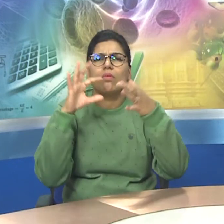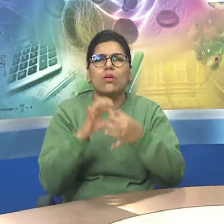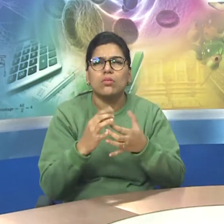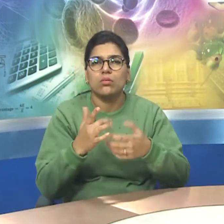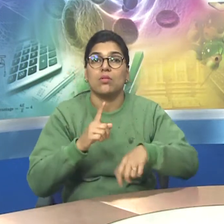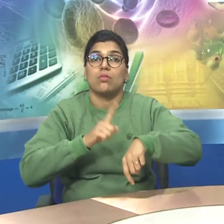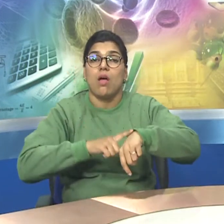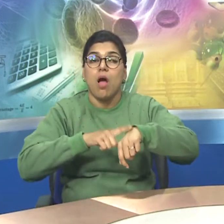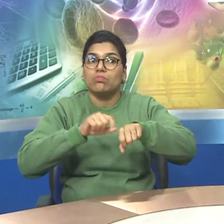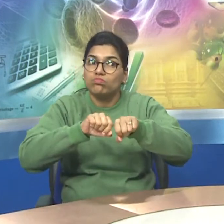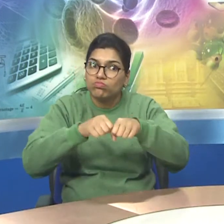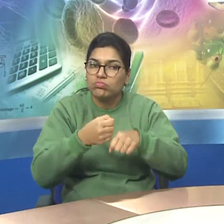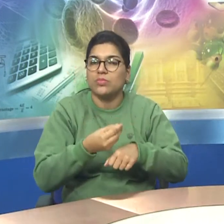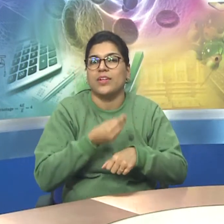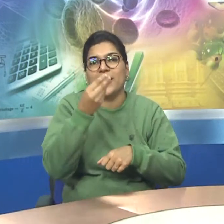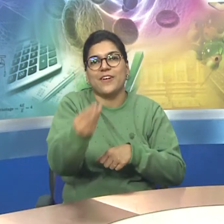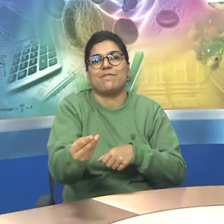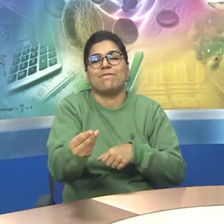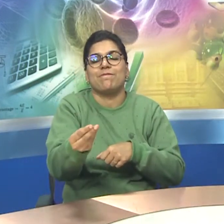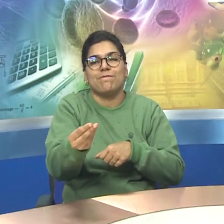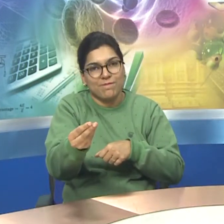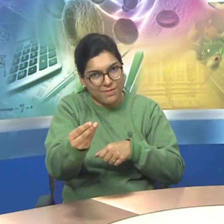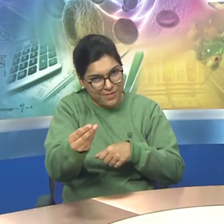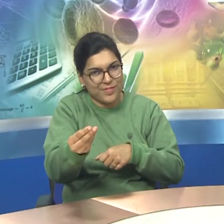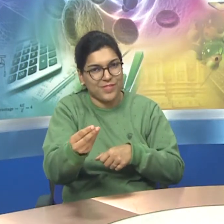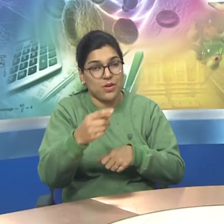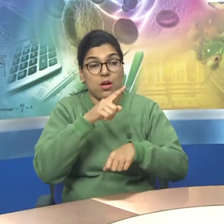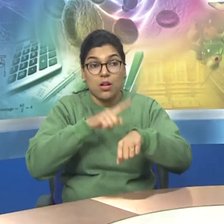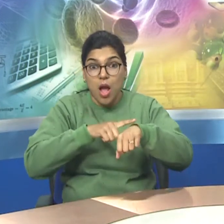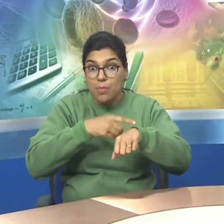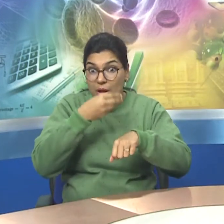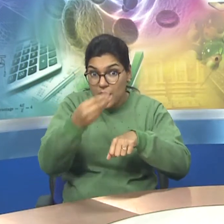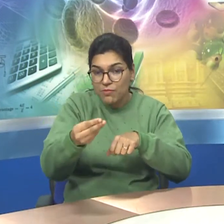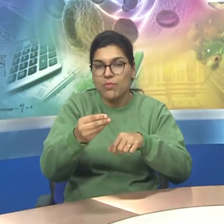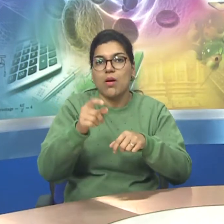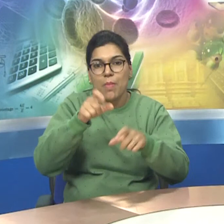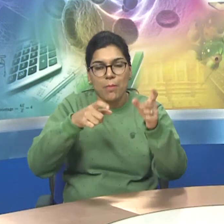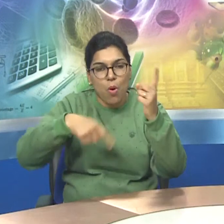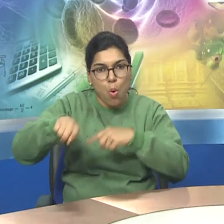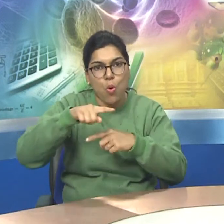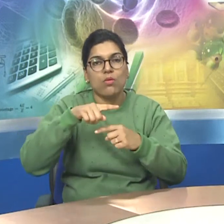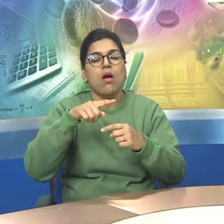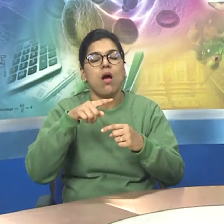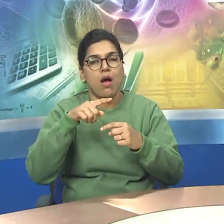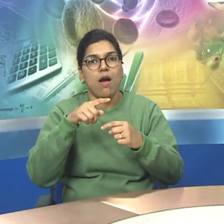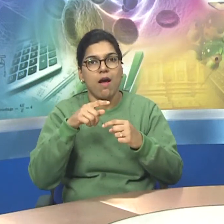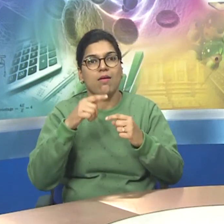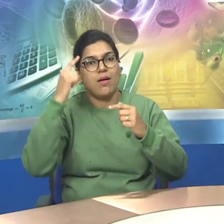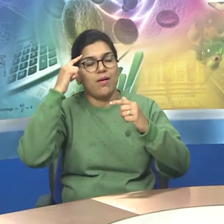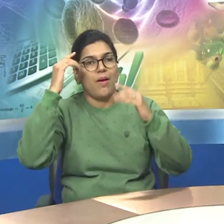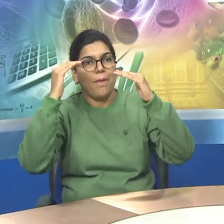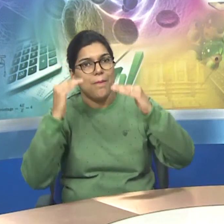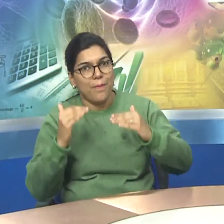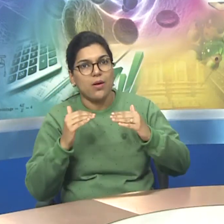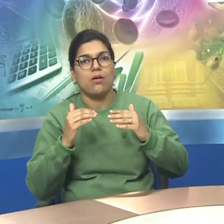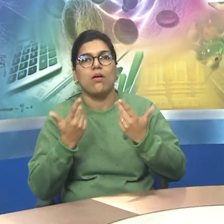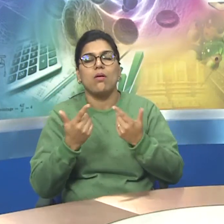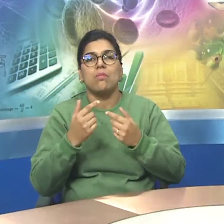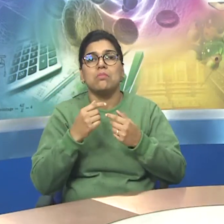in his own words. He has explained these are some activities which people do during their free time